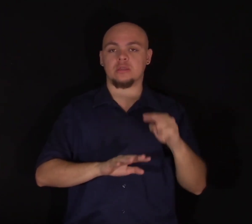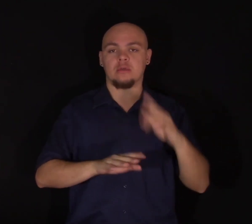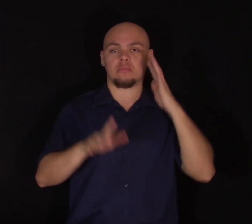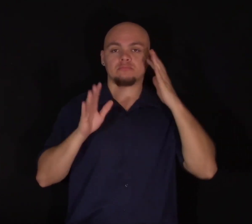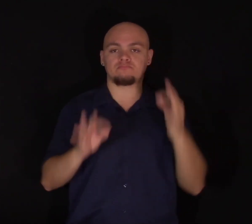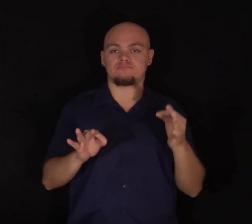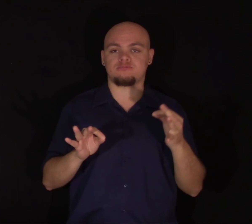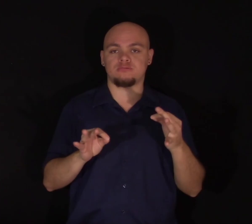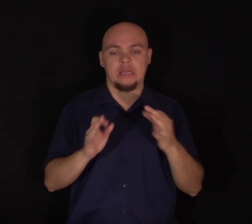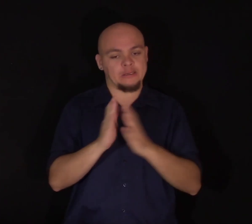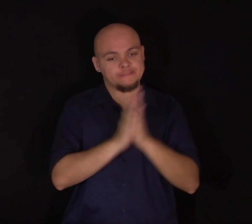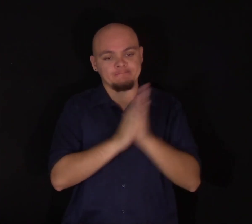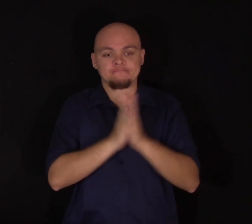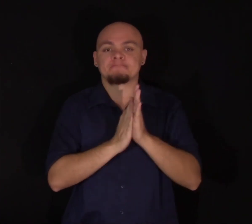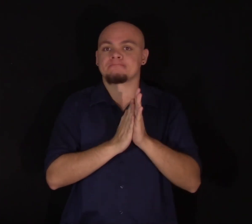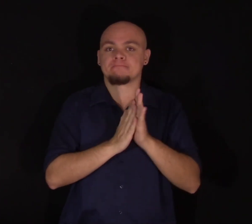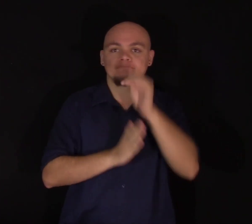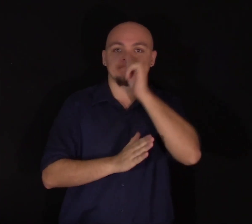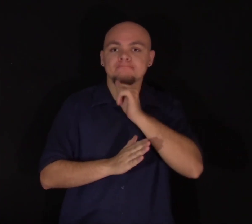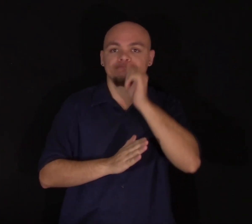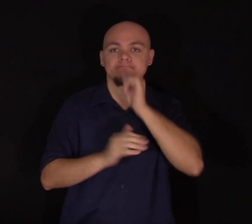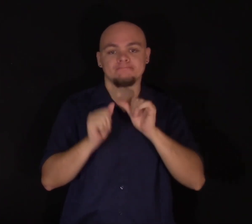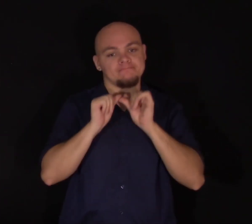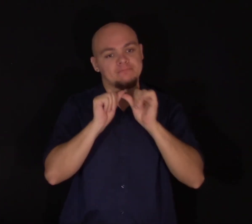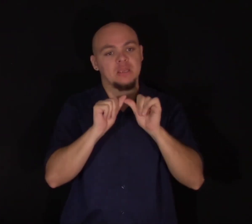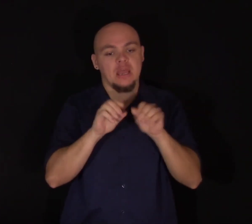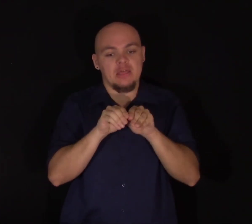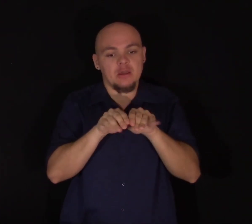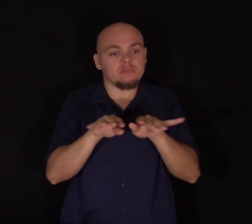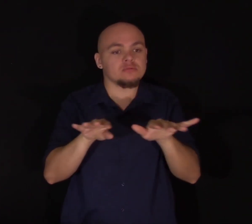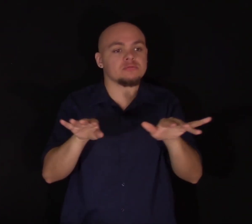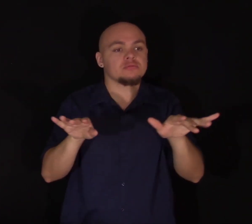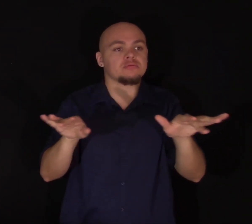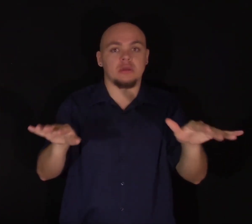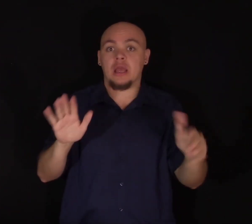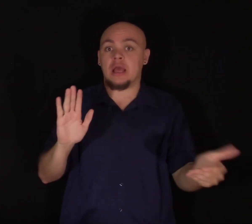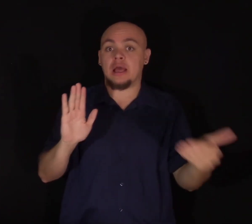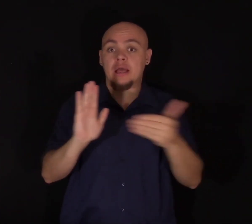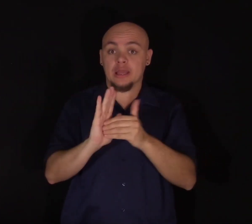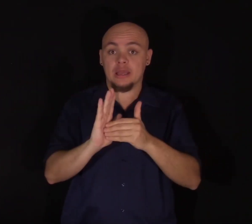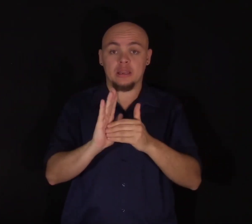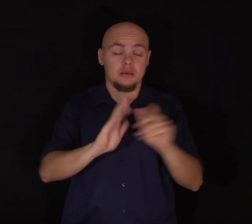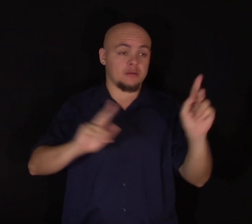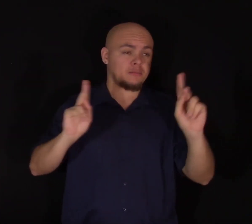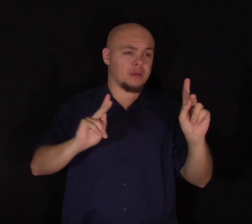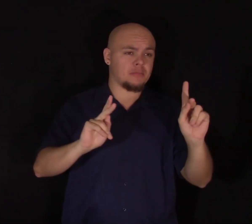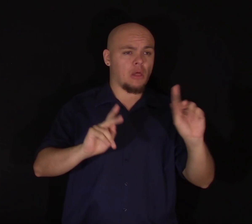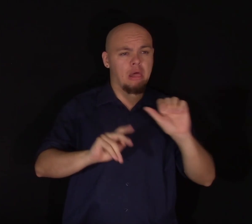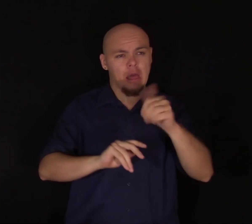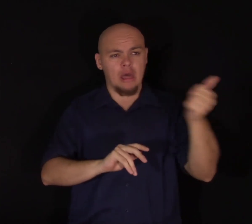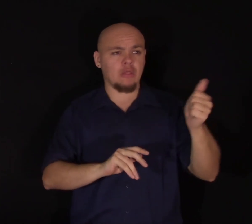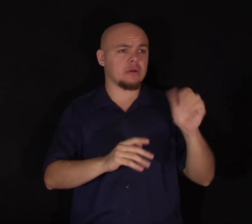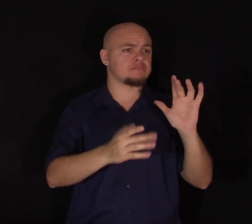been resilient, and they have grown outward again. They have touched the lives of so many